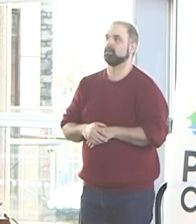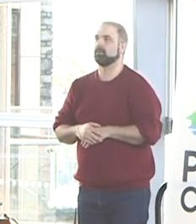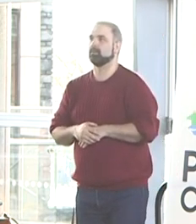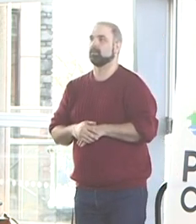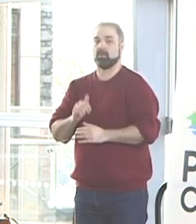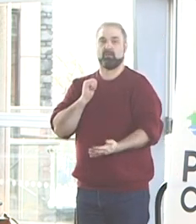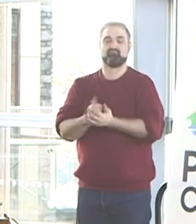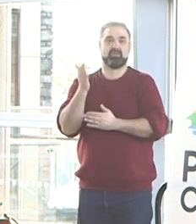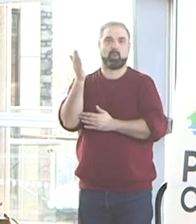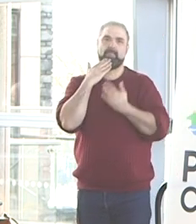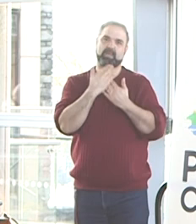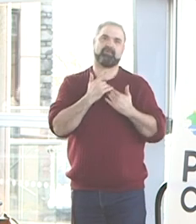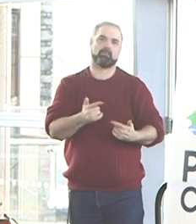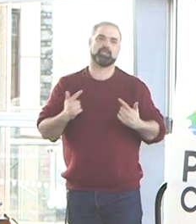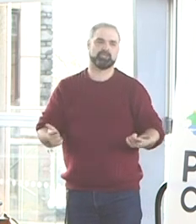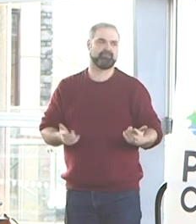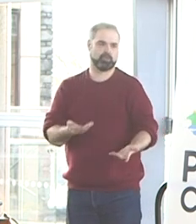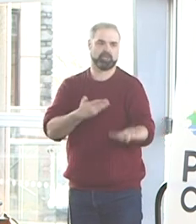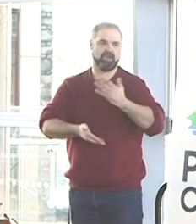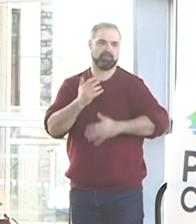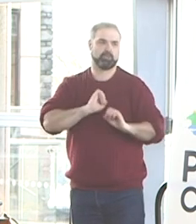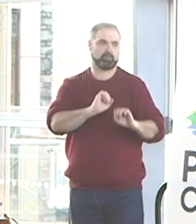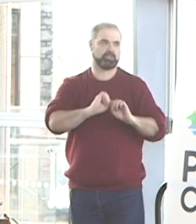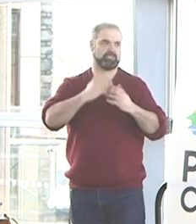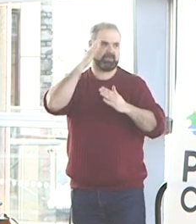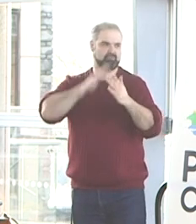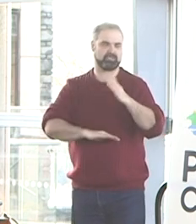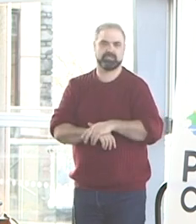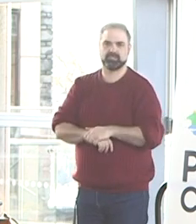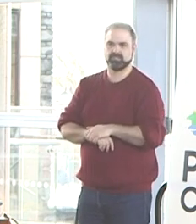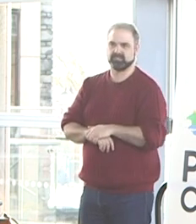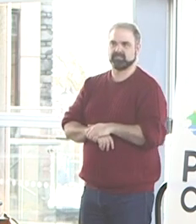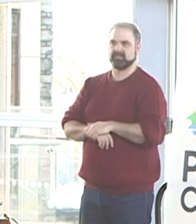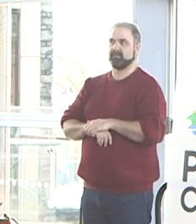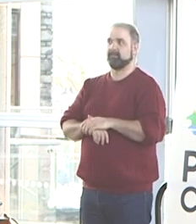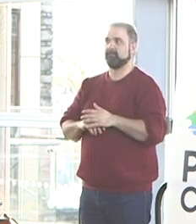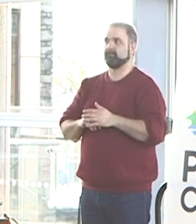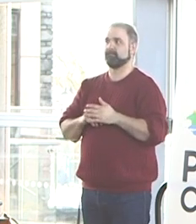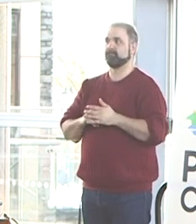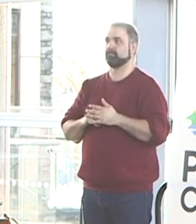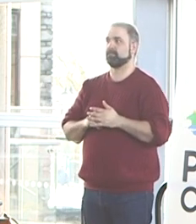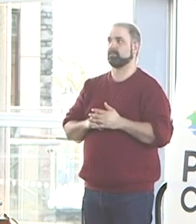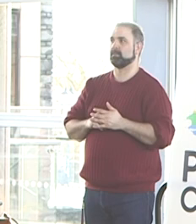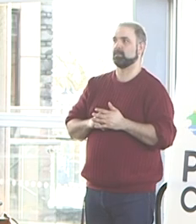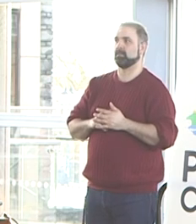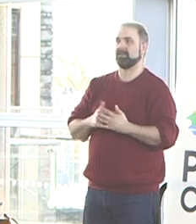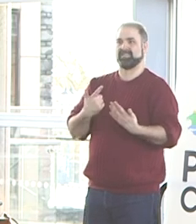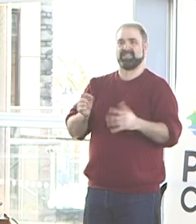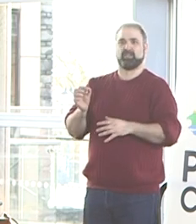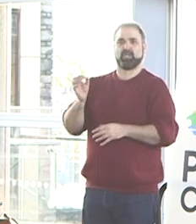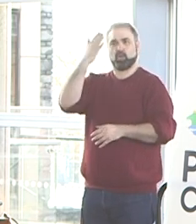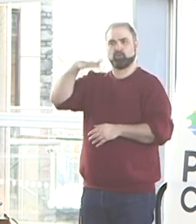That was a brilliant talk, by the way. Thank you very much for sharing your experience. There is still more than 70